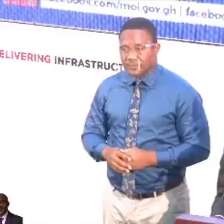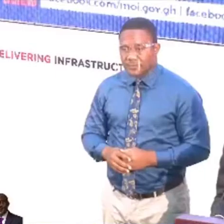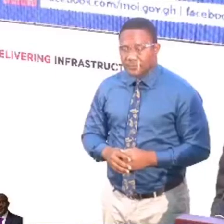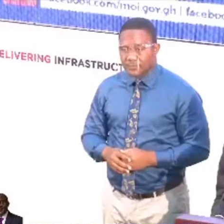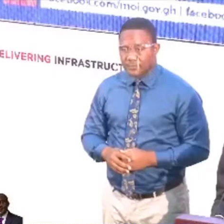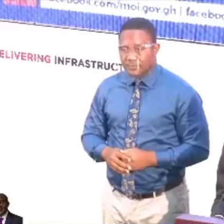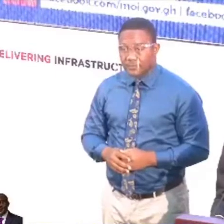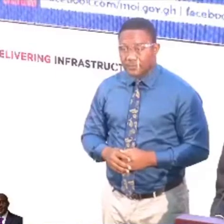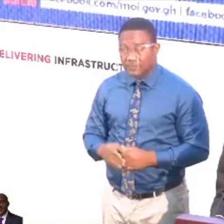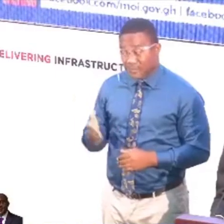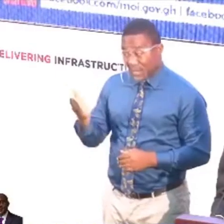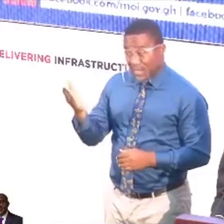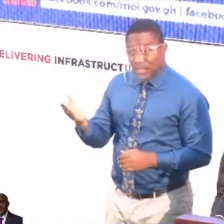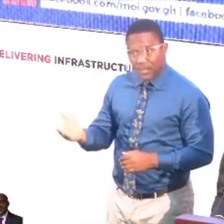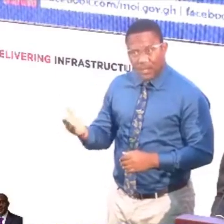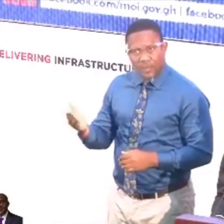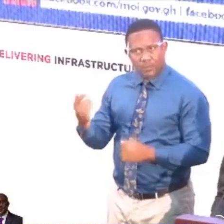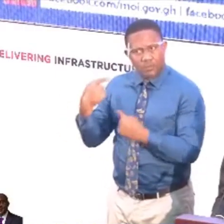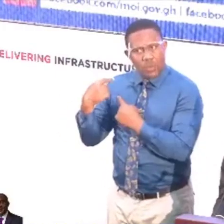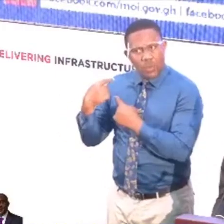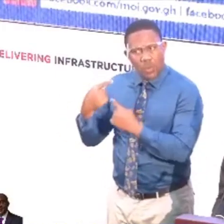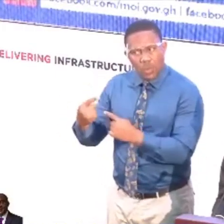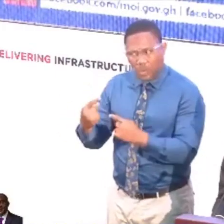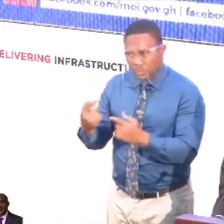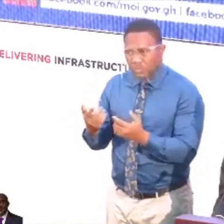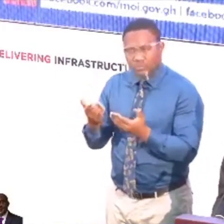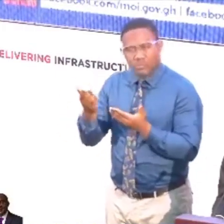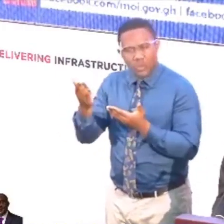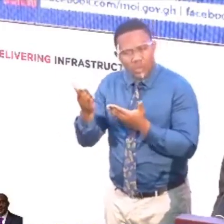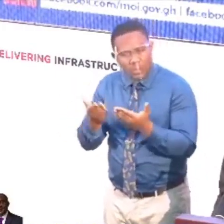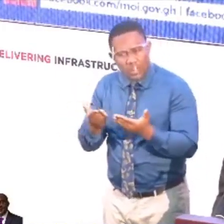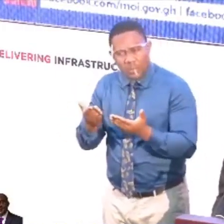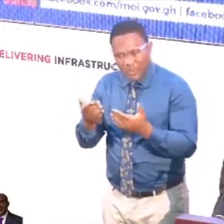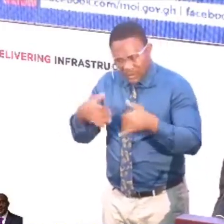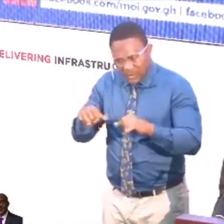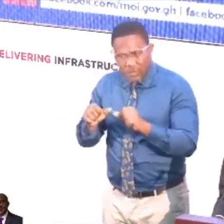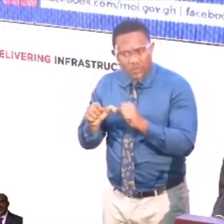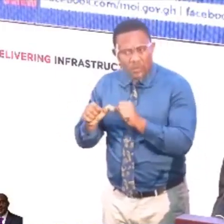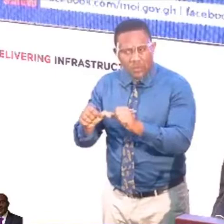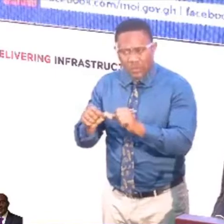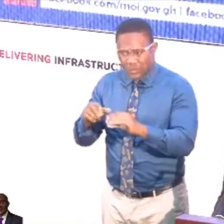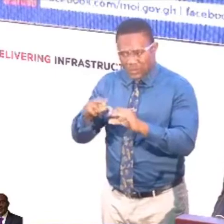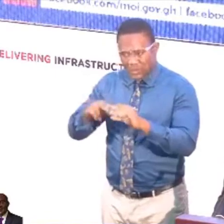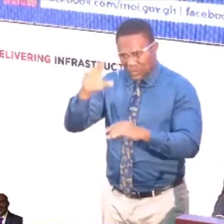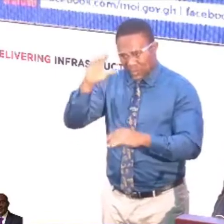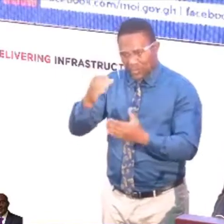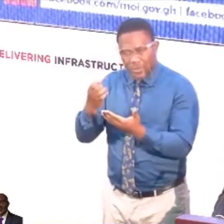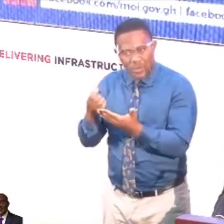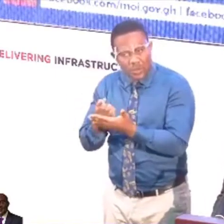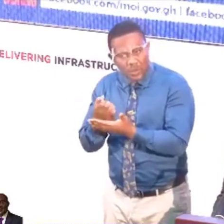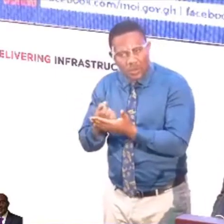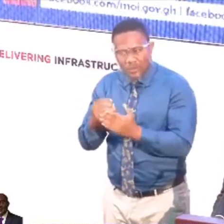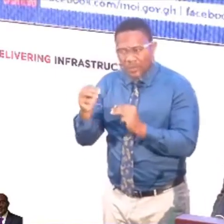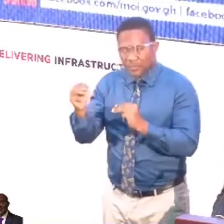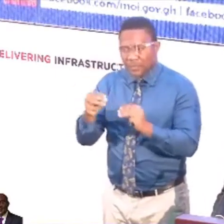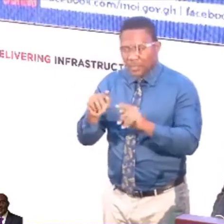He has served, continues to serve as the chairman of the economic management team.